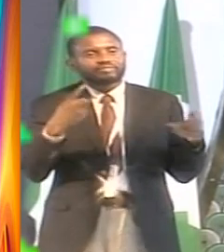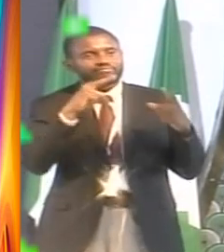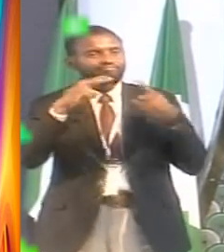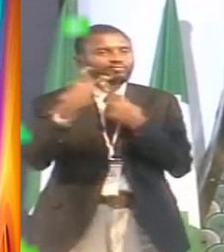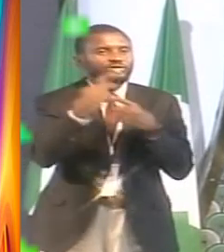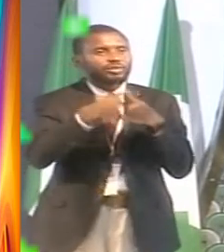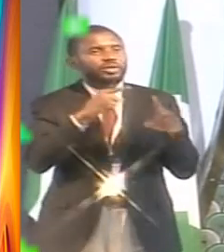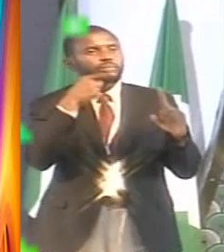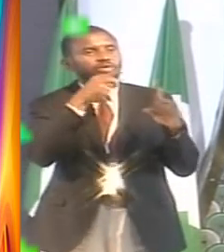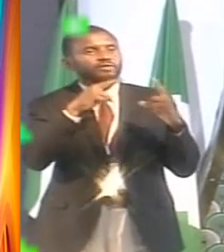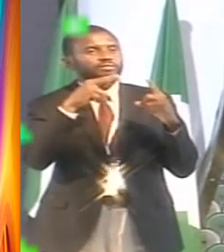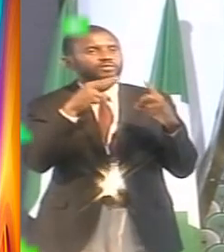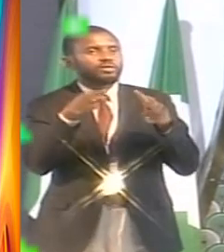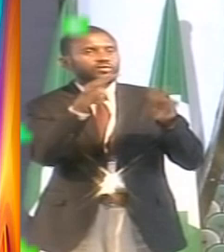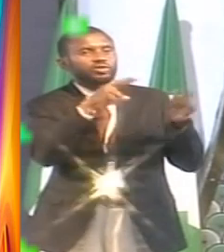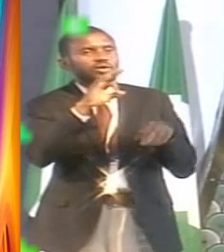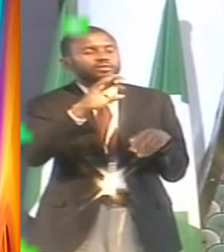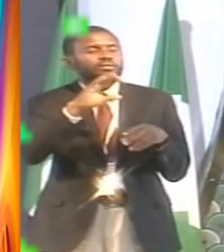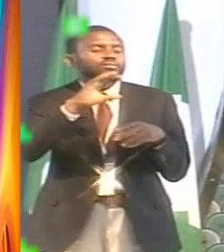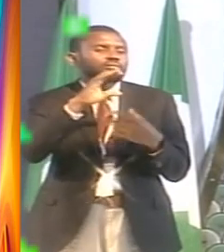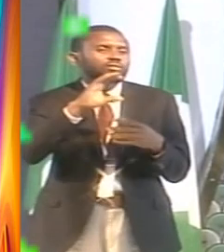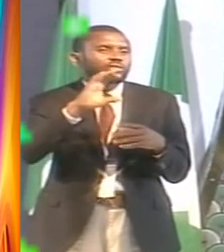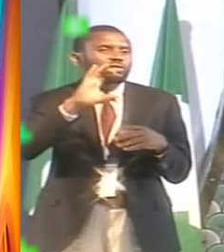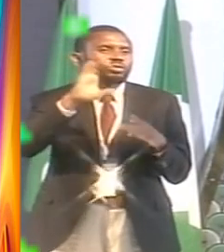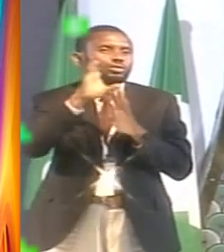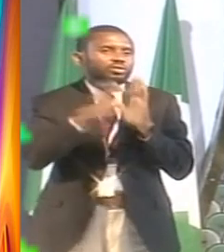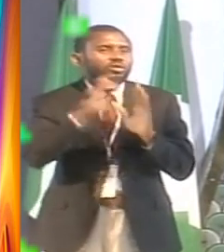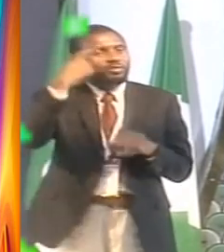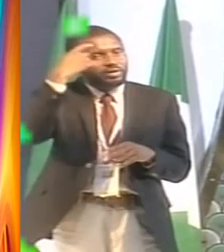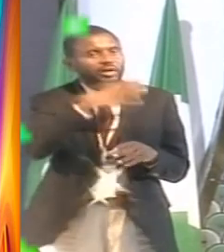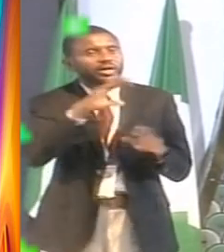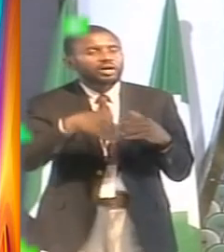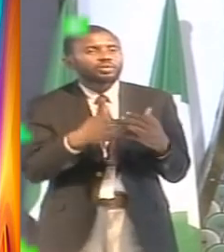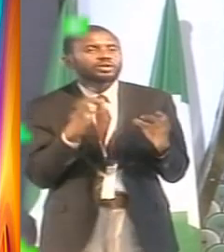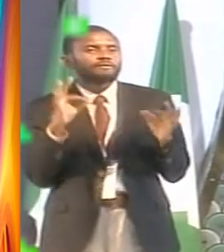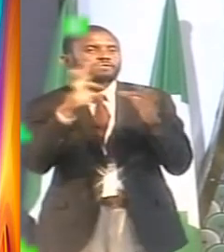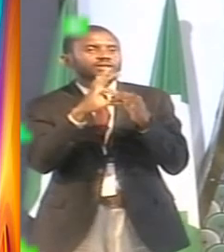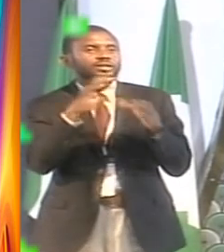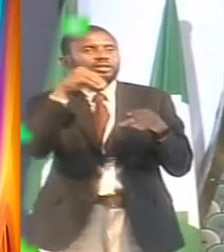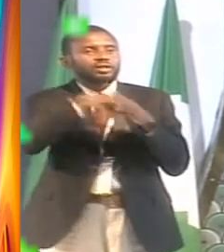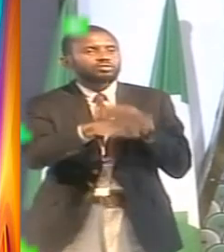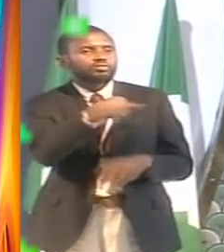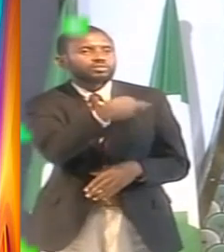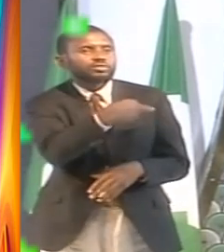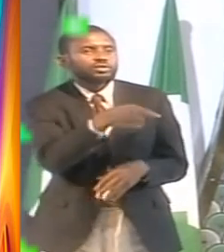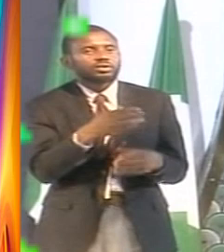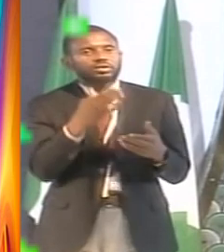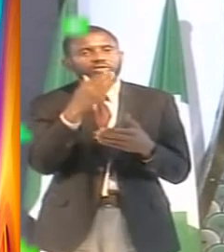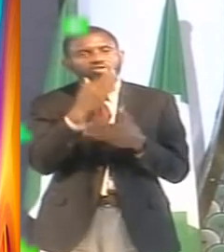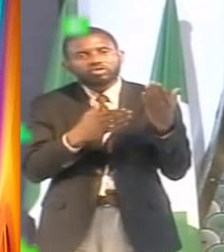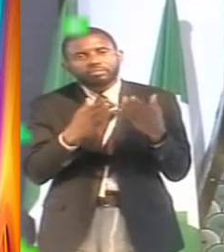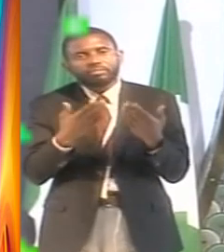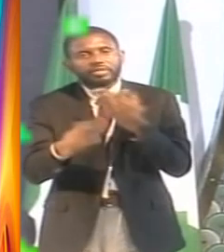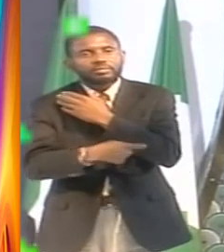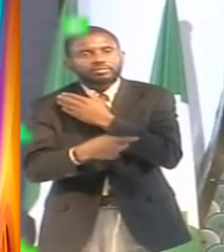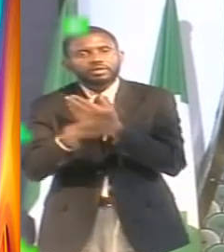constitutional governance and how all this fit into religion. Because I think the temptation for many of us is to assume that somehow